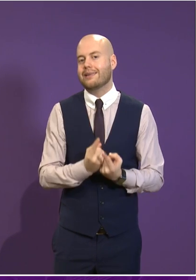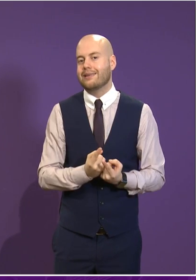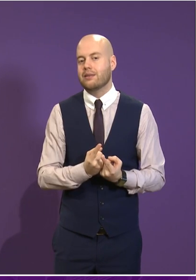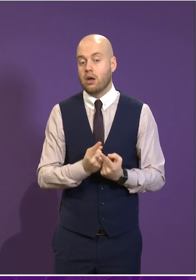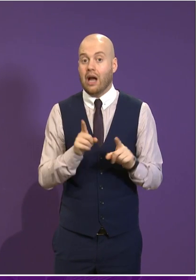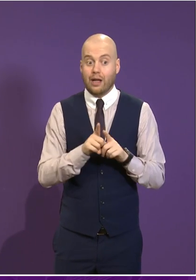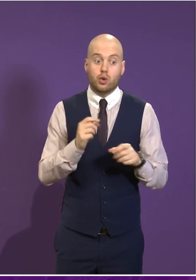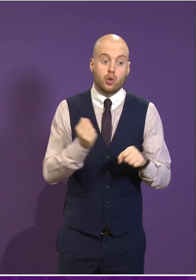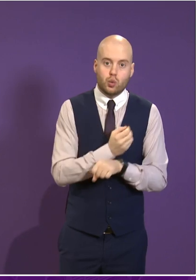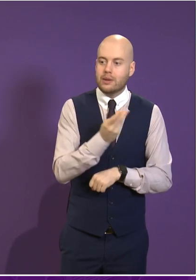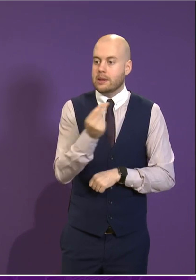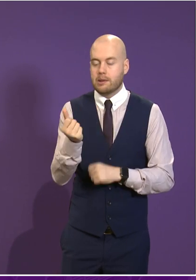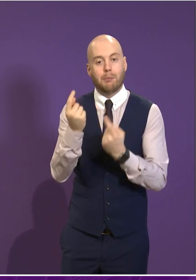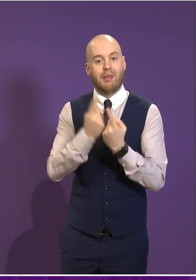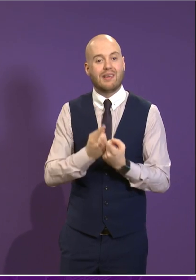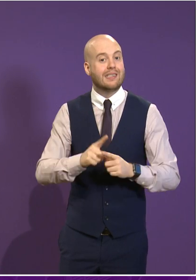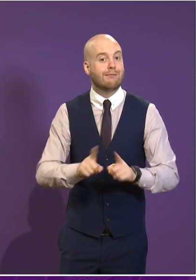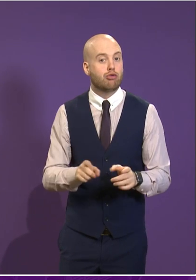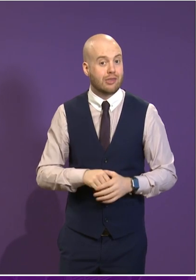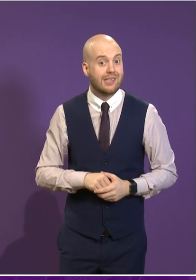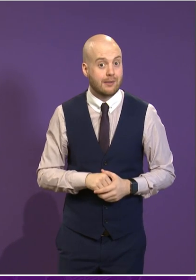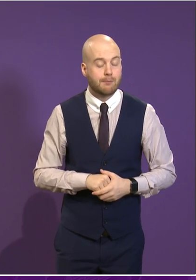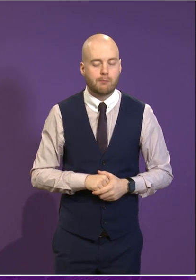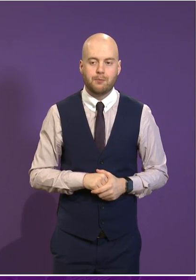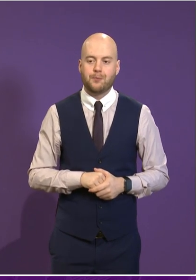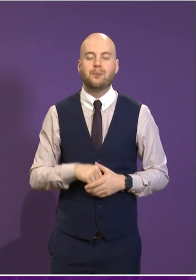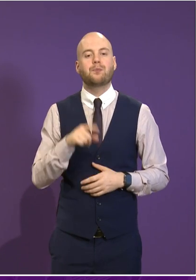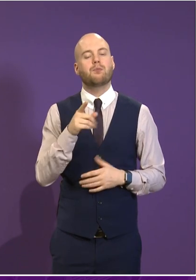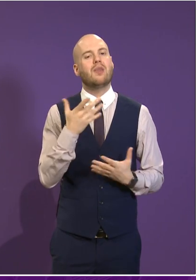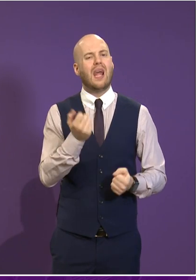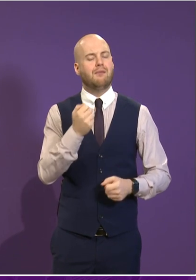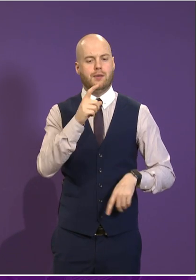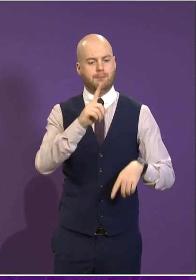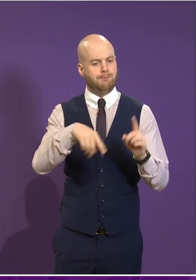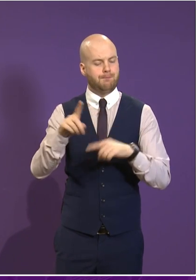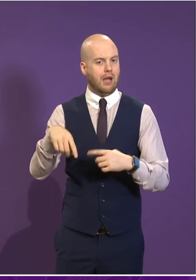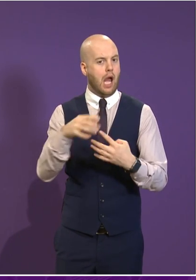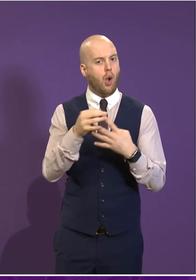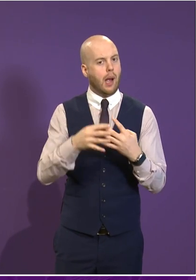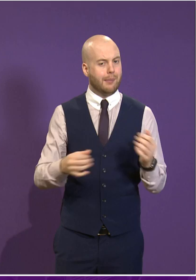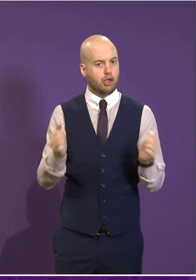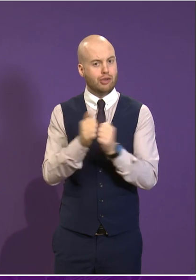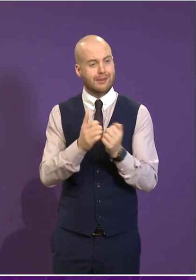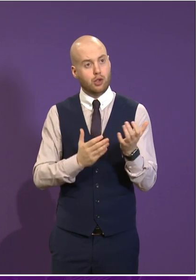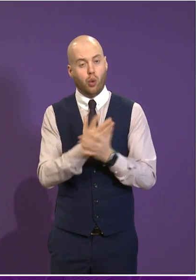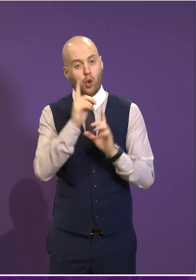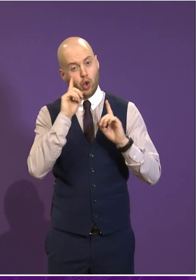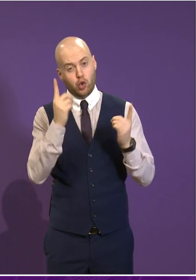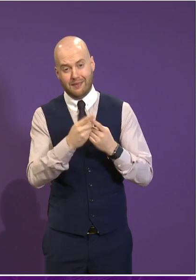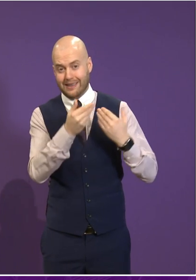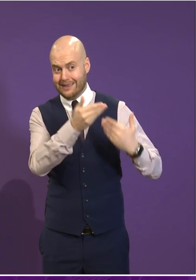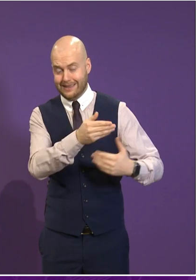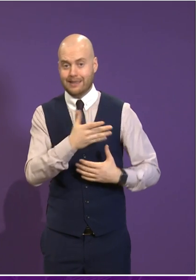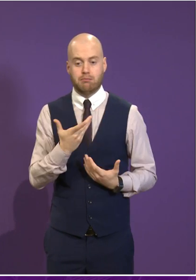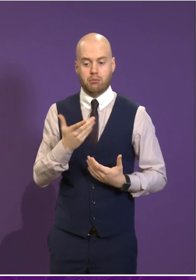know, in terms of, you know, our other partners, in terms of, you know, the various types of outcome agreements that there are within the university sector or indeed, you